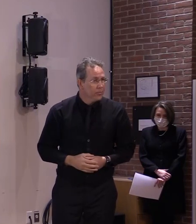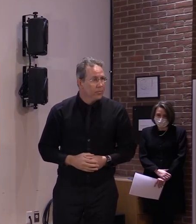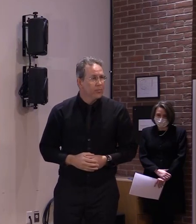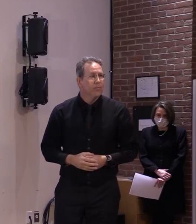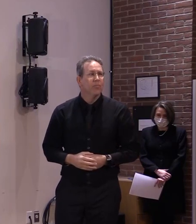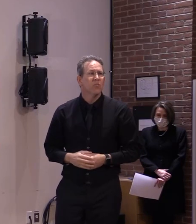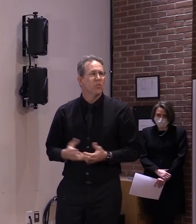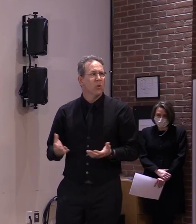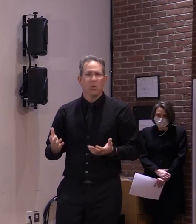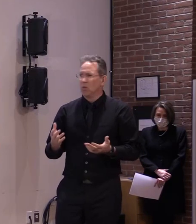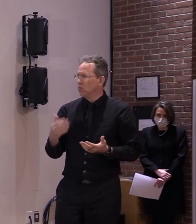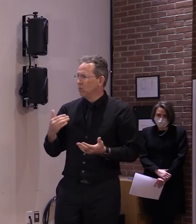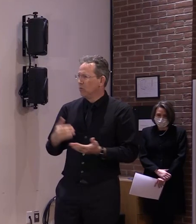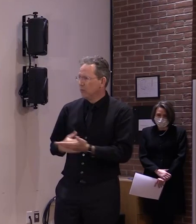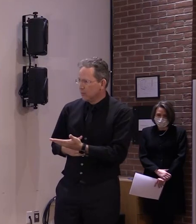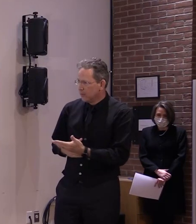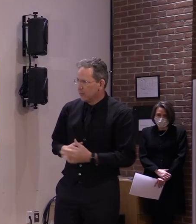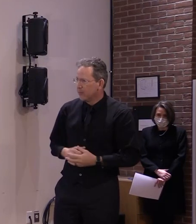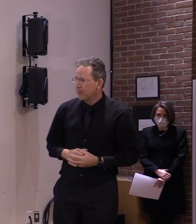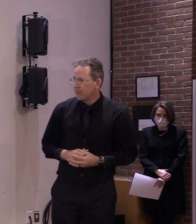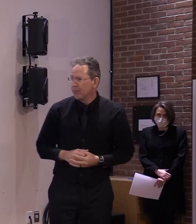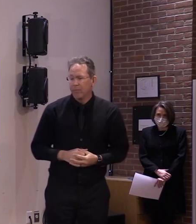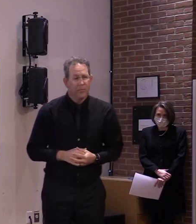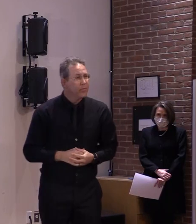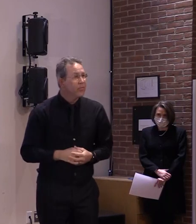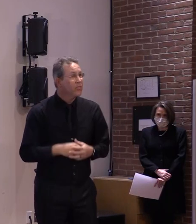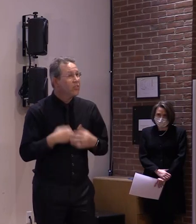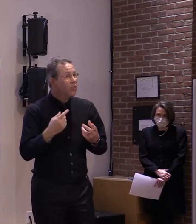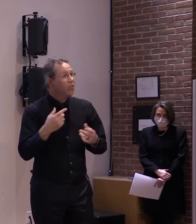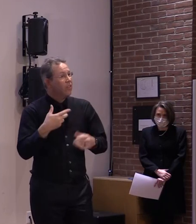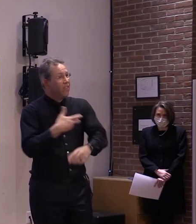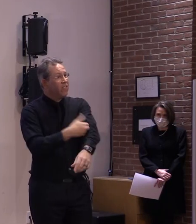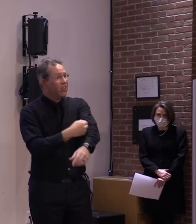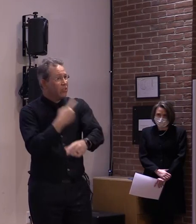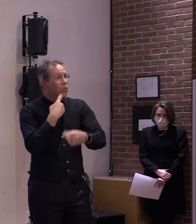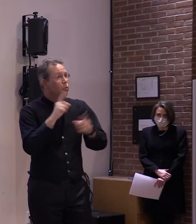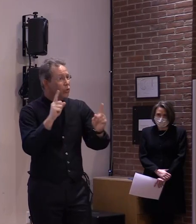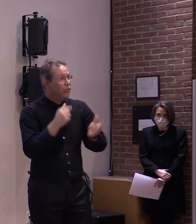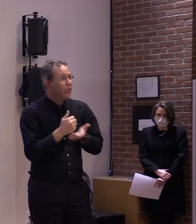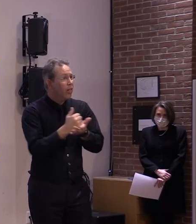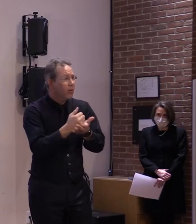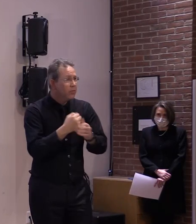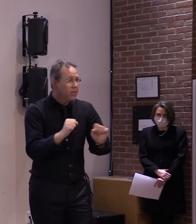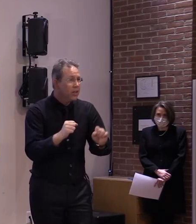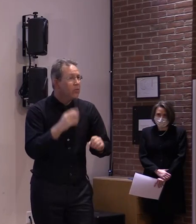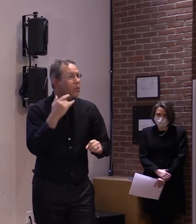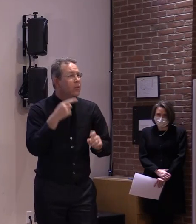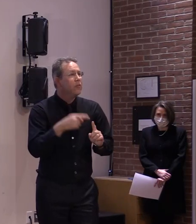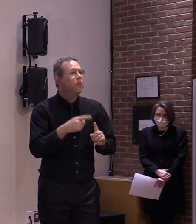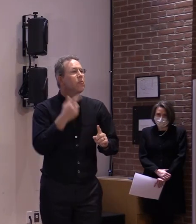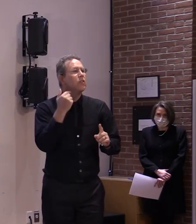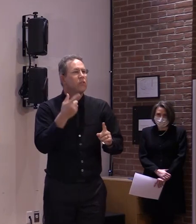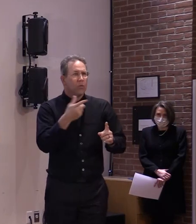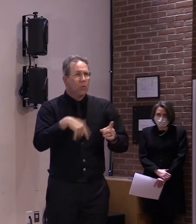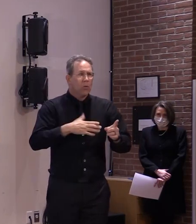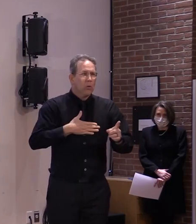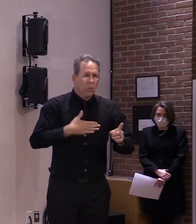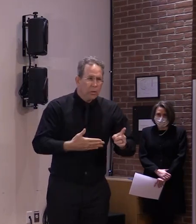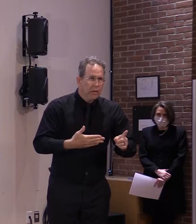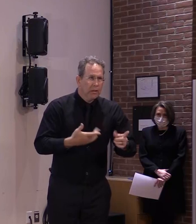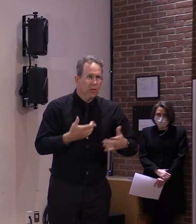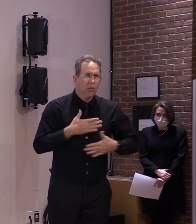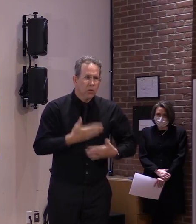date, all because of these powerful vaccines and because Vermonters are willing to get vaccinated.